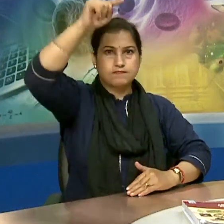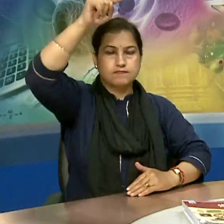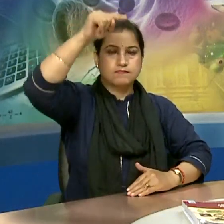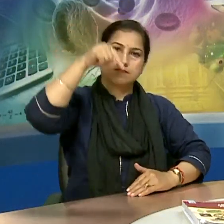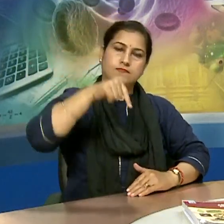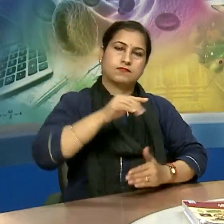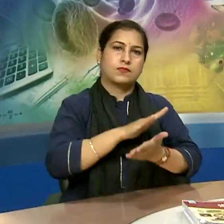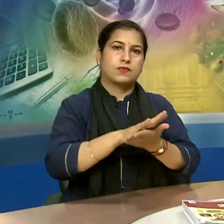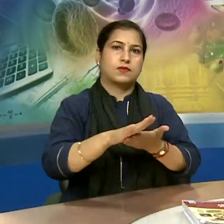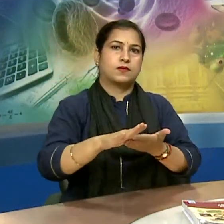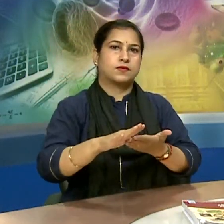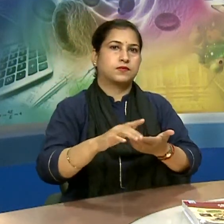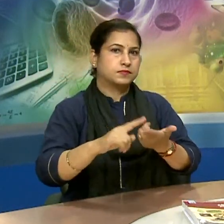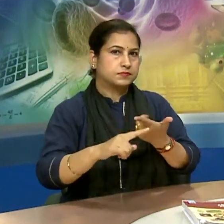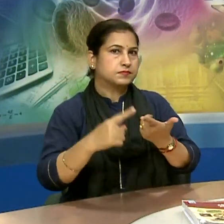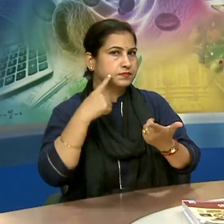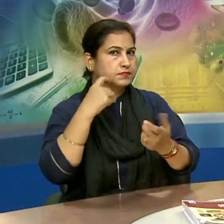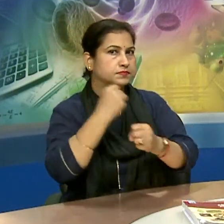Height of a